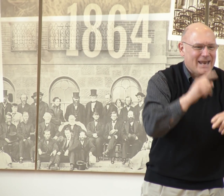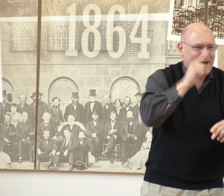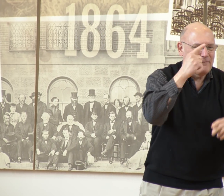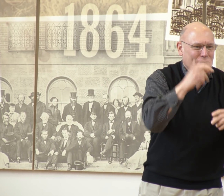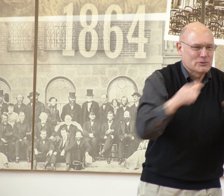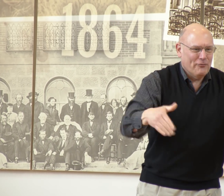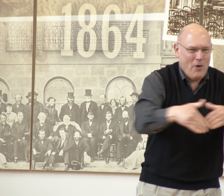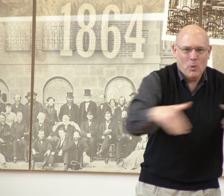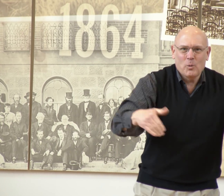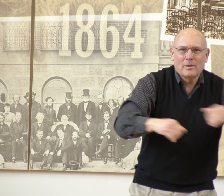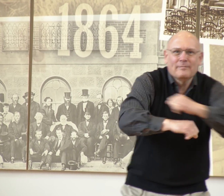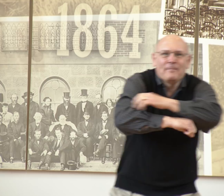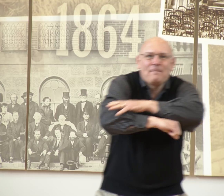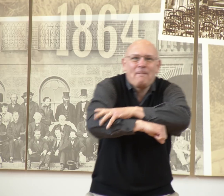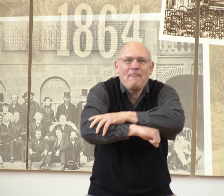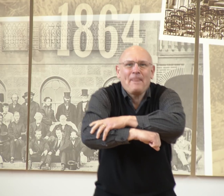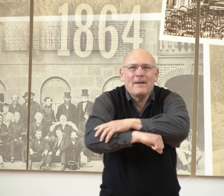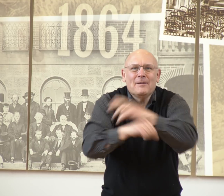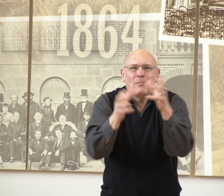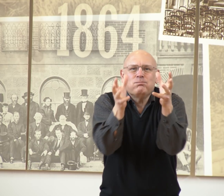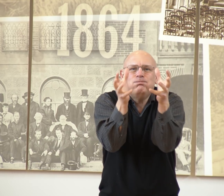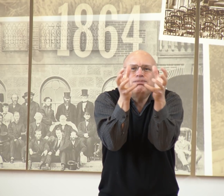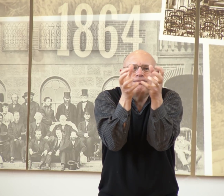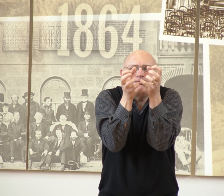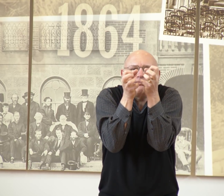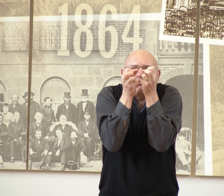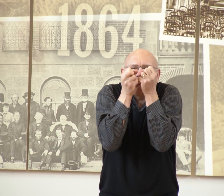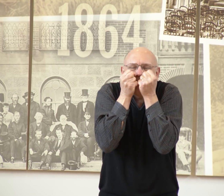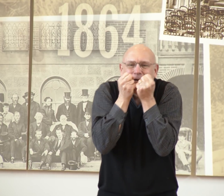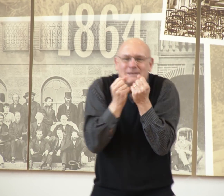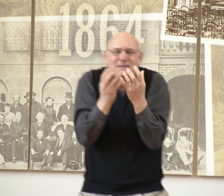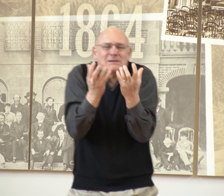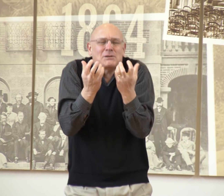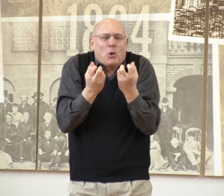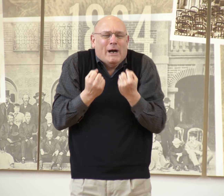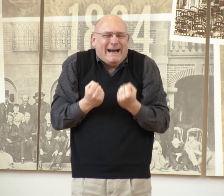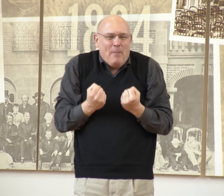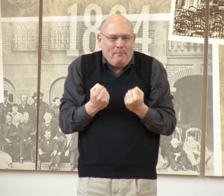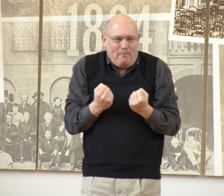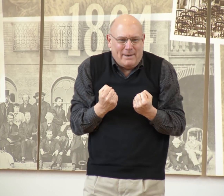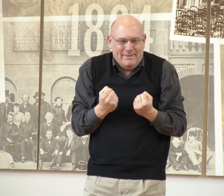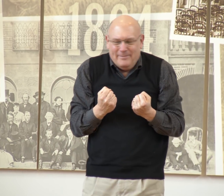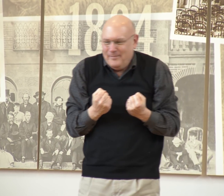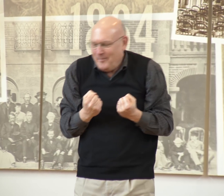for 1 week of shows. I sat in the front row and just soaked him up.